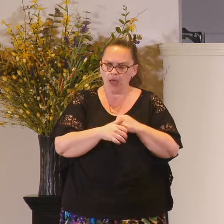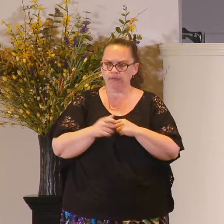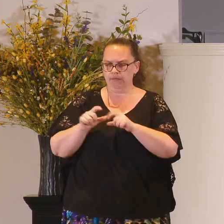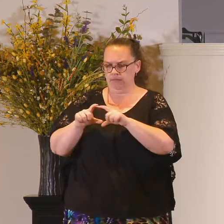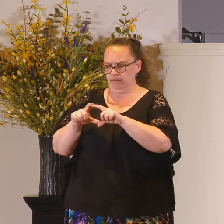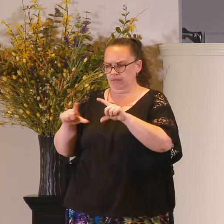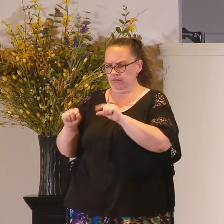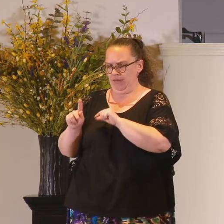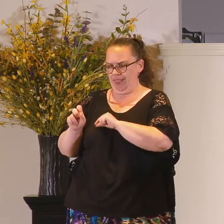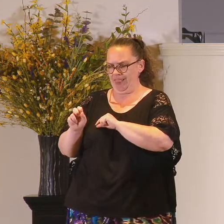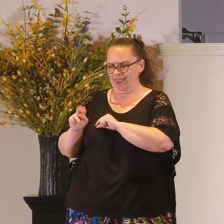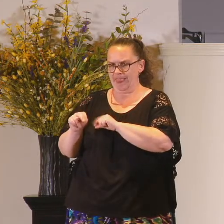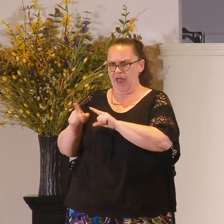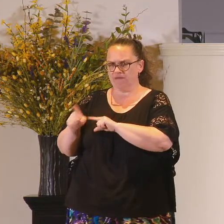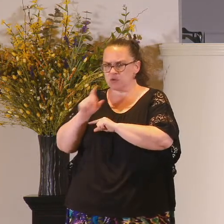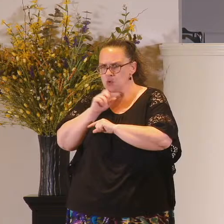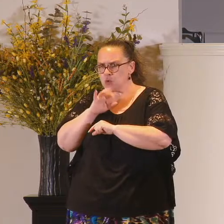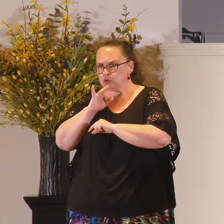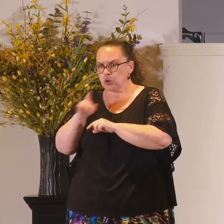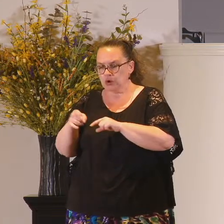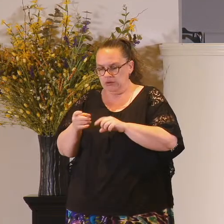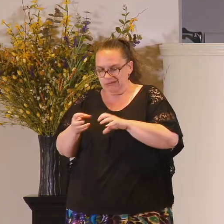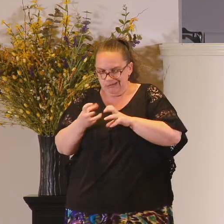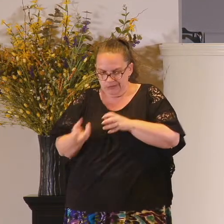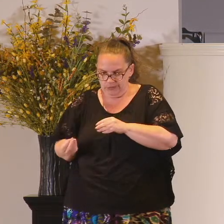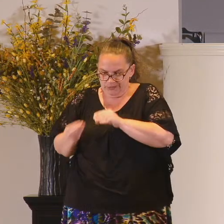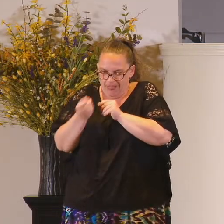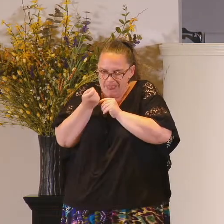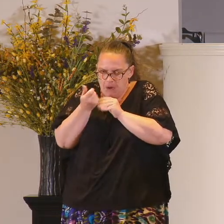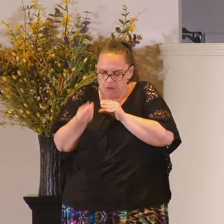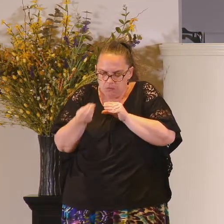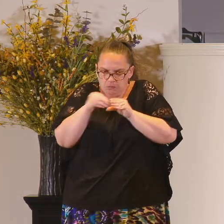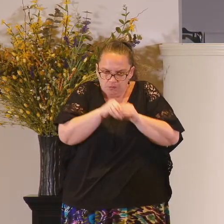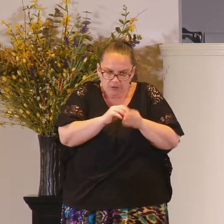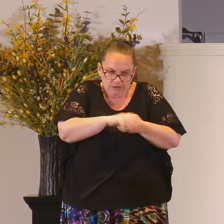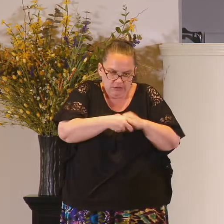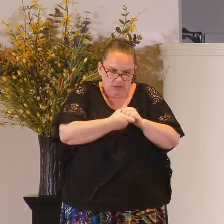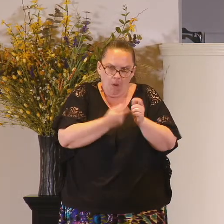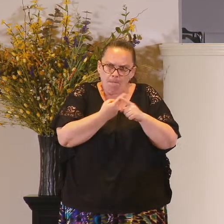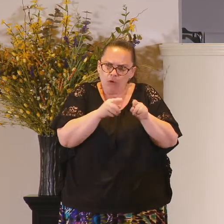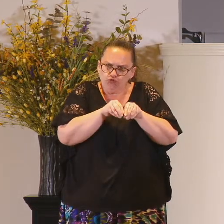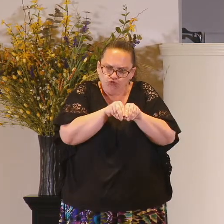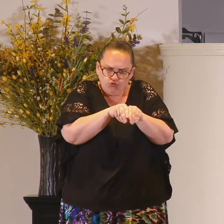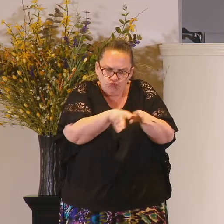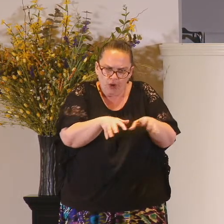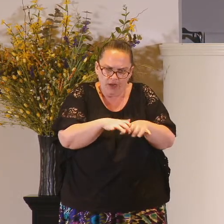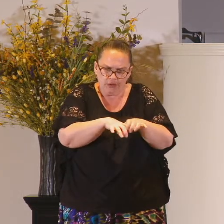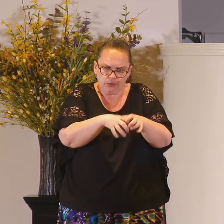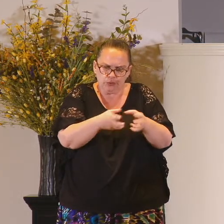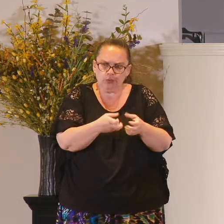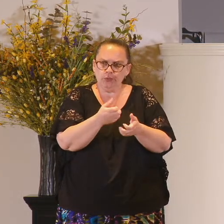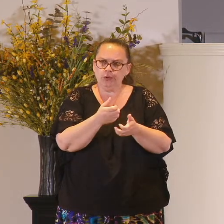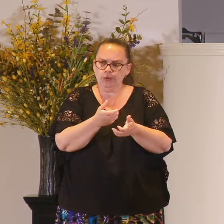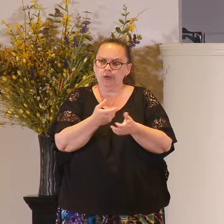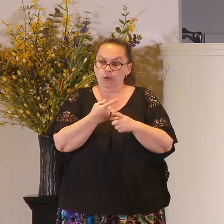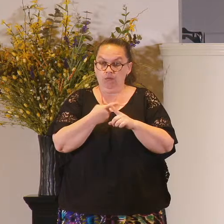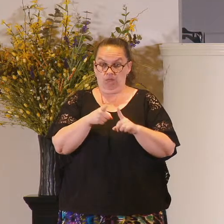bit, but it works its way throughout the entire lump of dough. But it's also true of